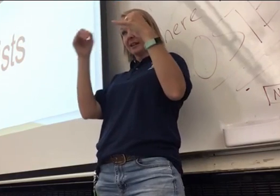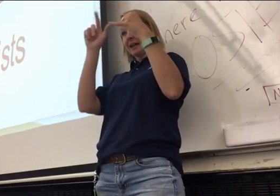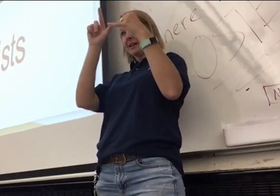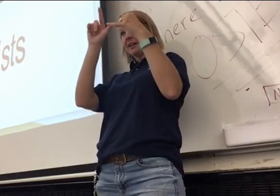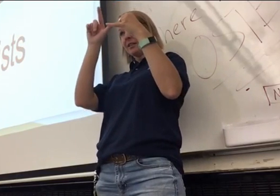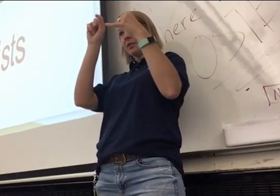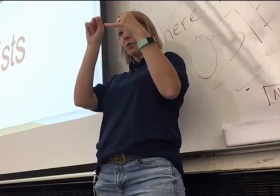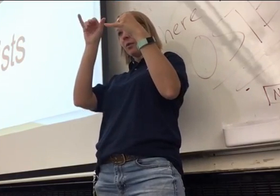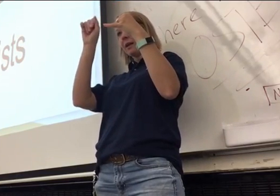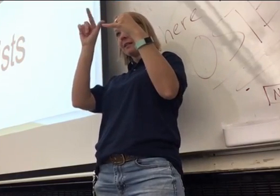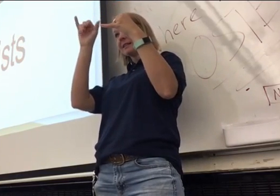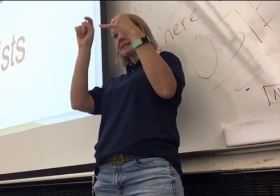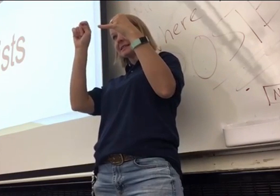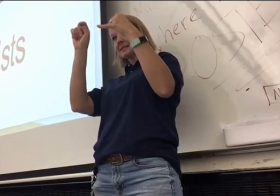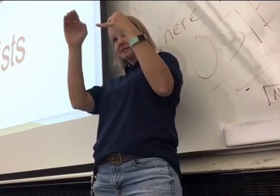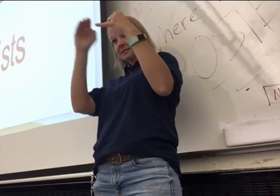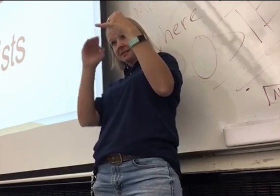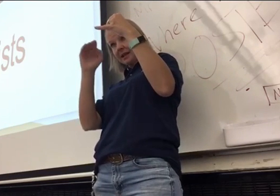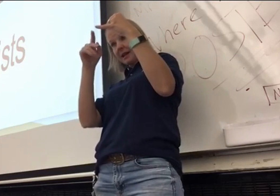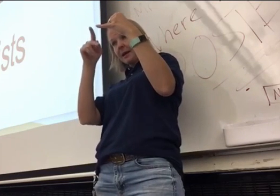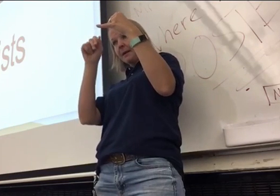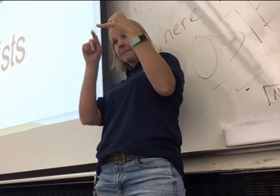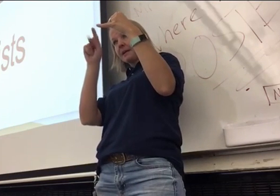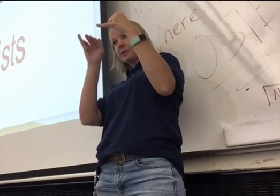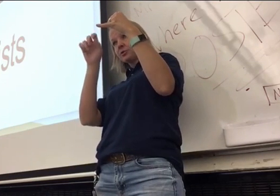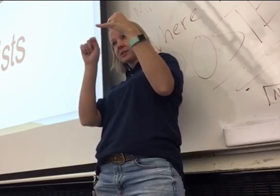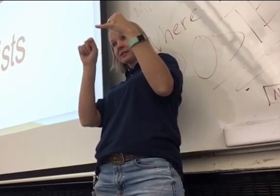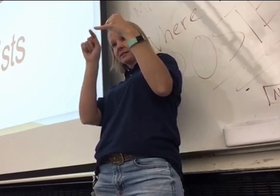loyalists and patriots